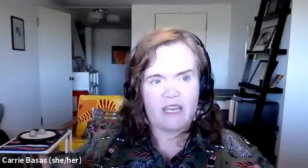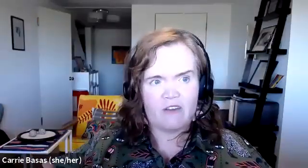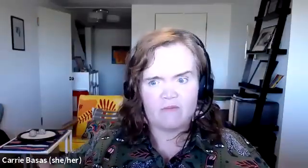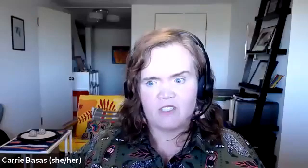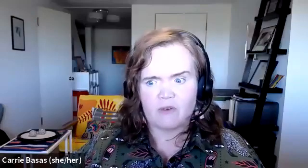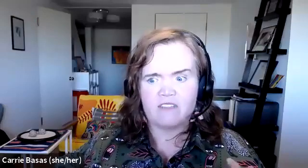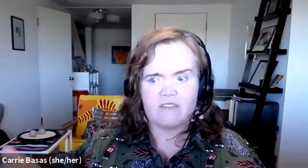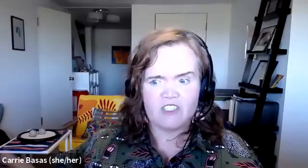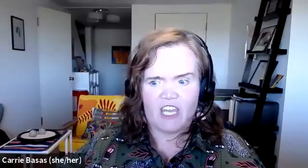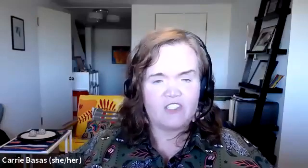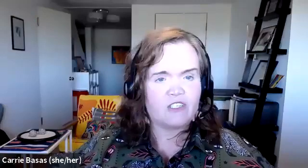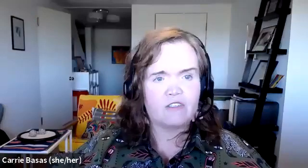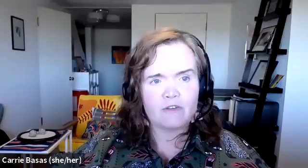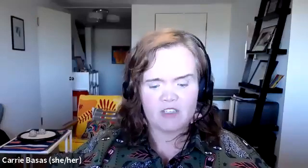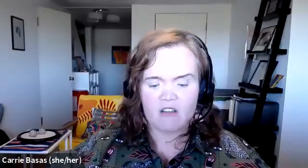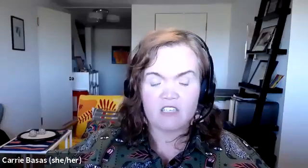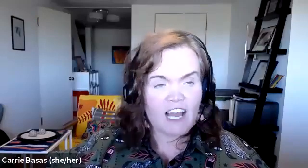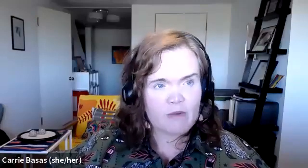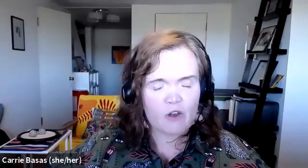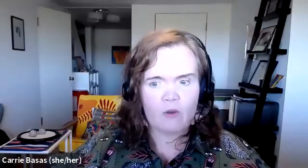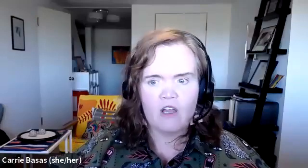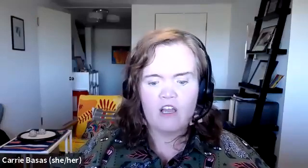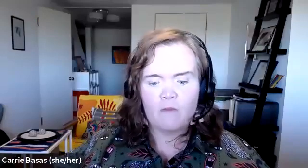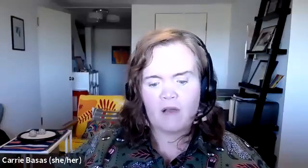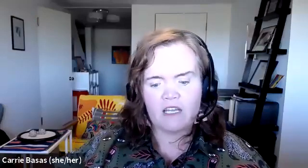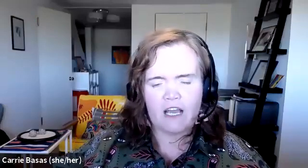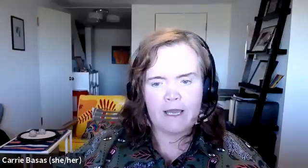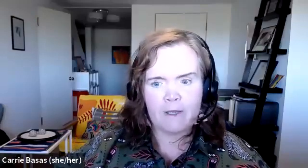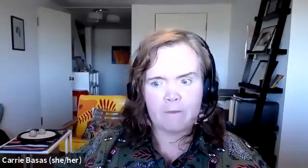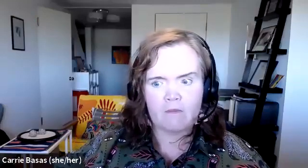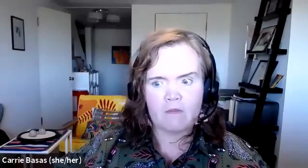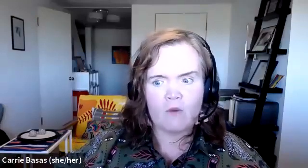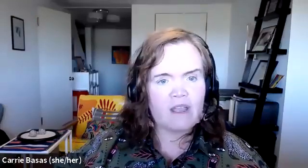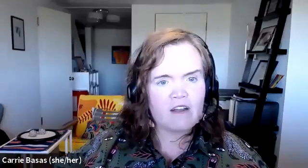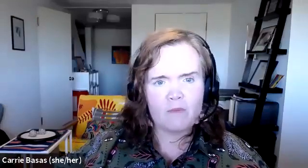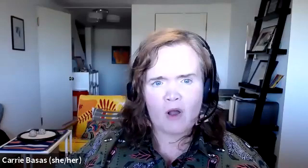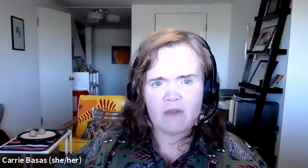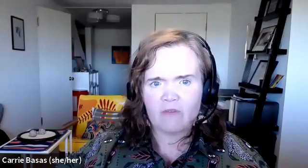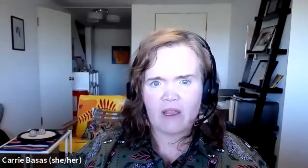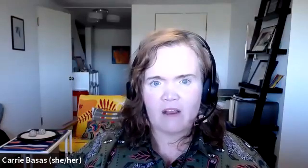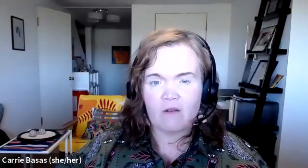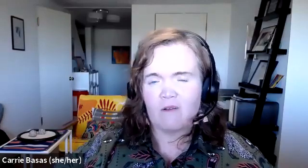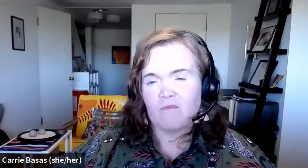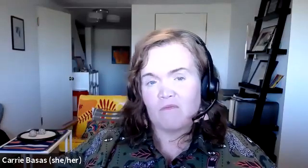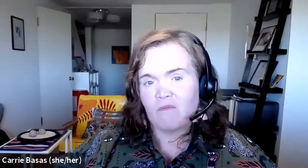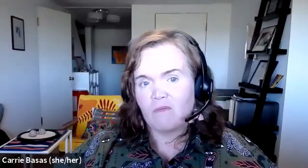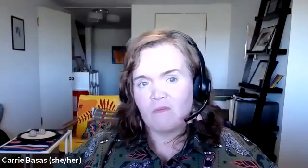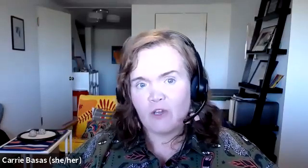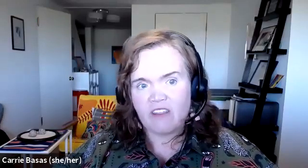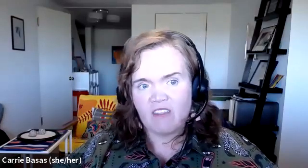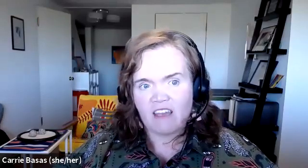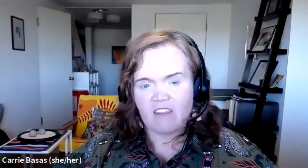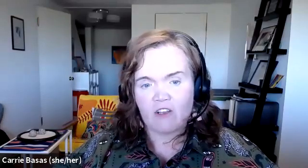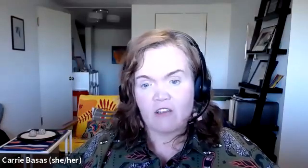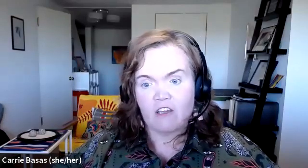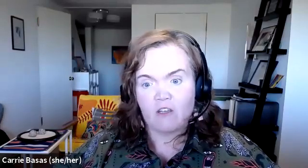have my own stories of education from a long time ago. But we're in a moment where you